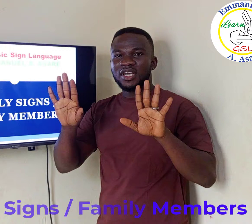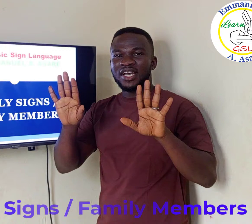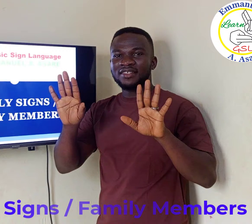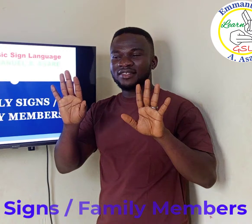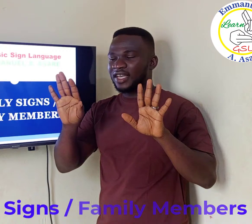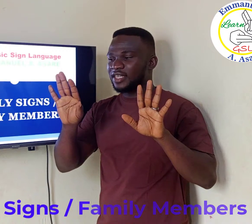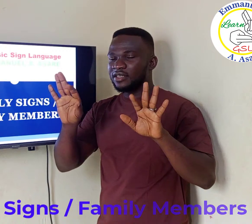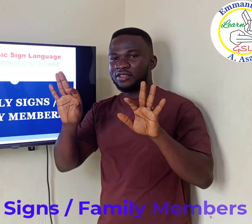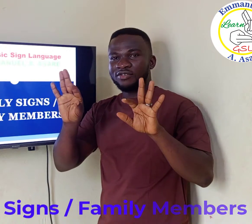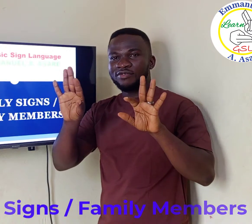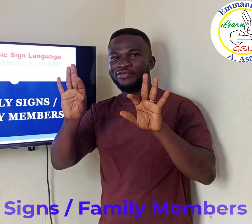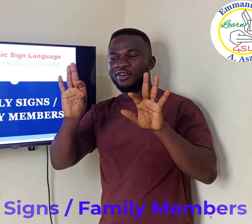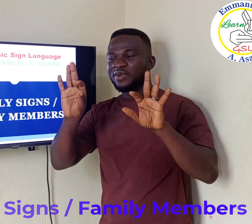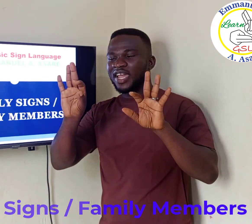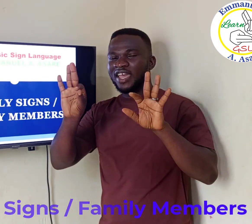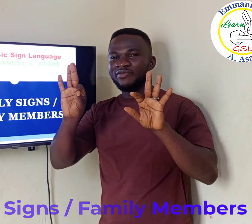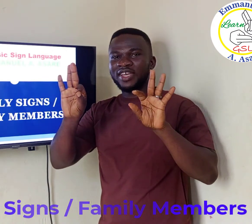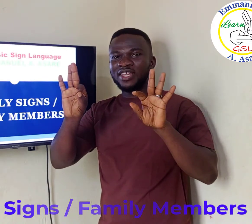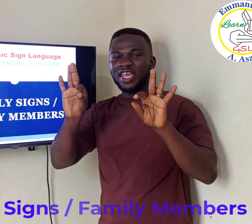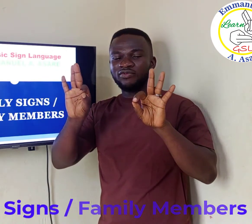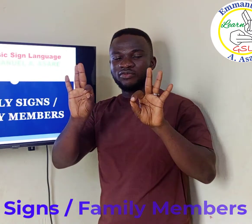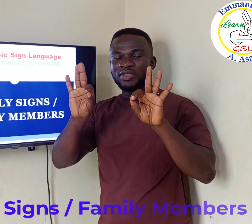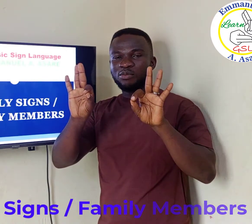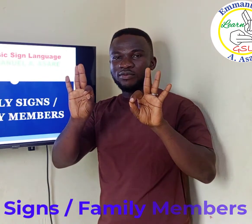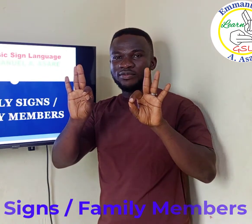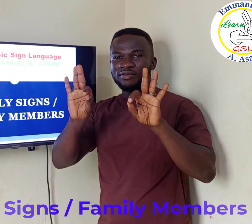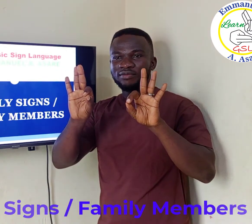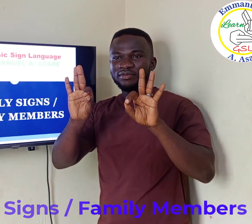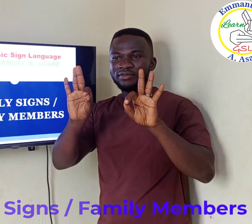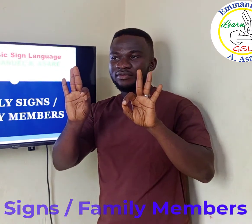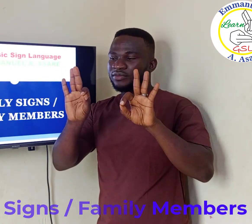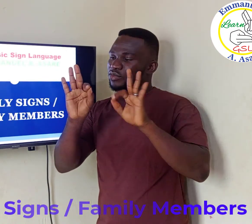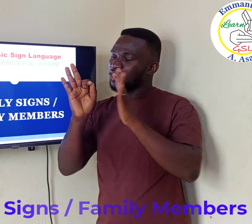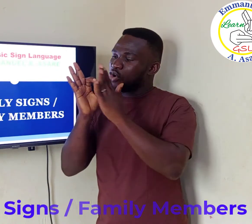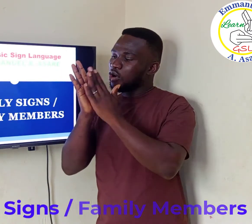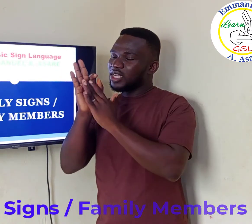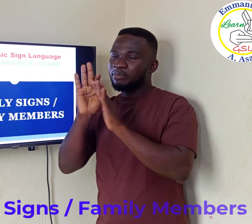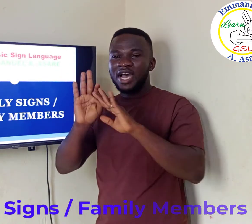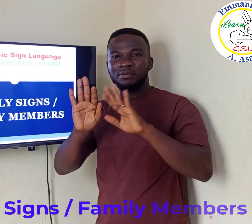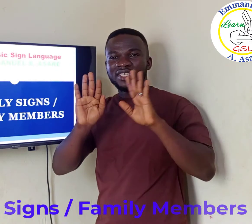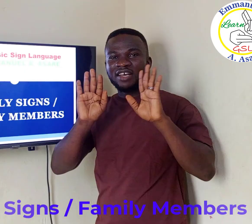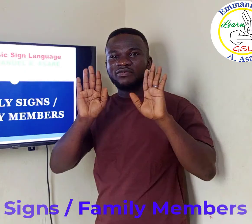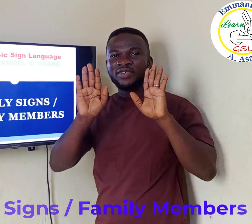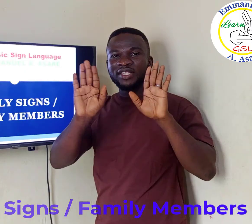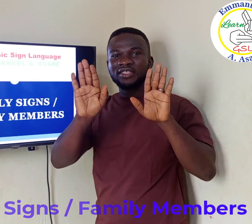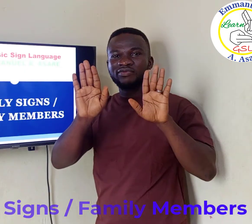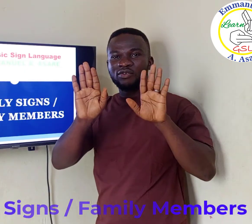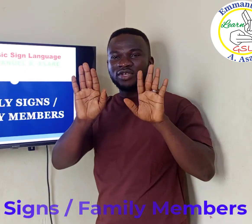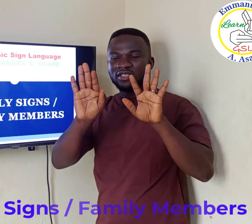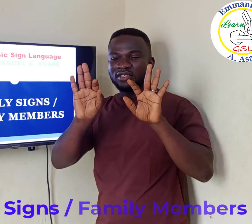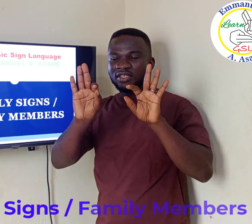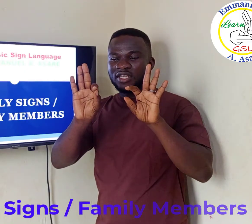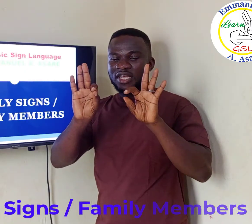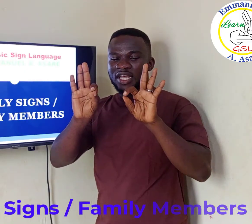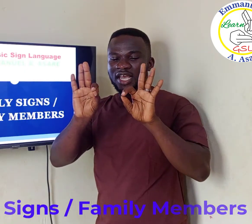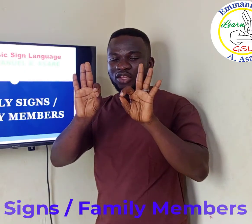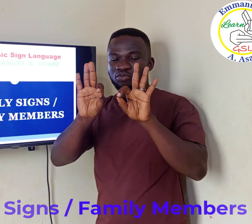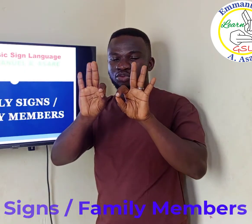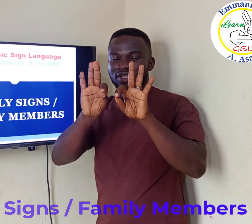hand sign. You form F and F with both. All the palms are facing forward, and you put